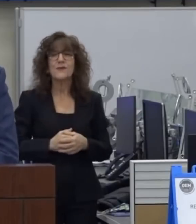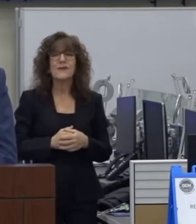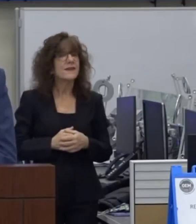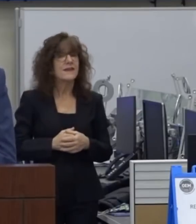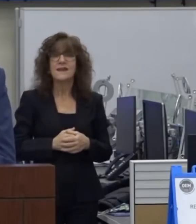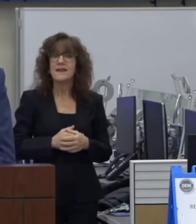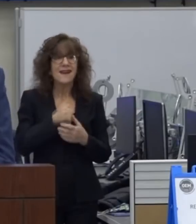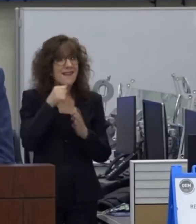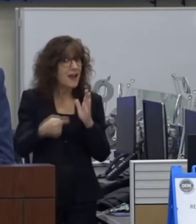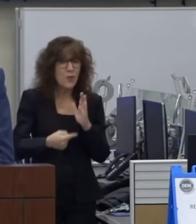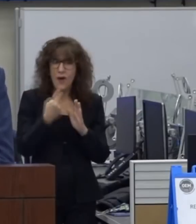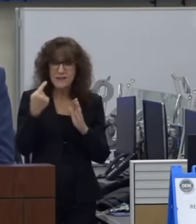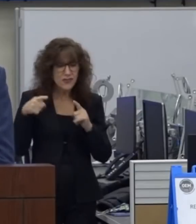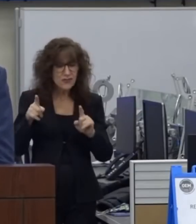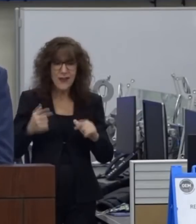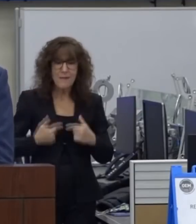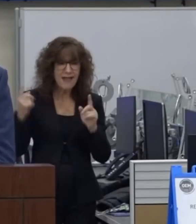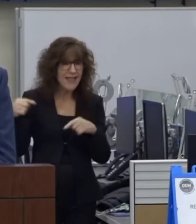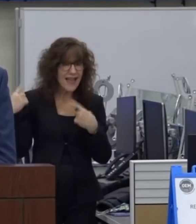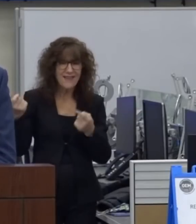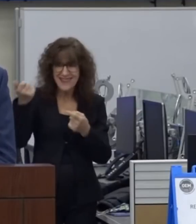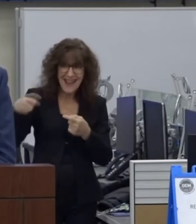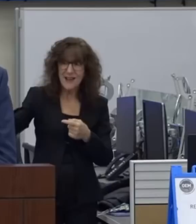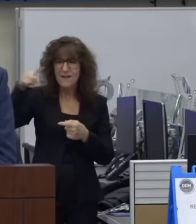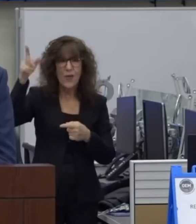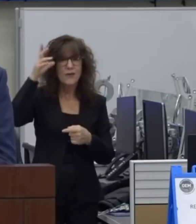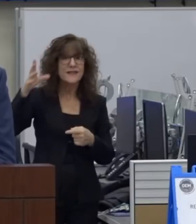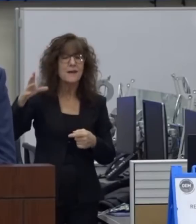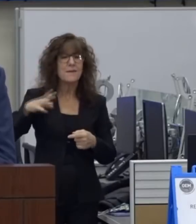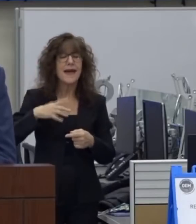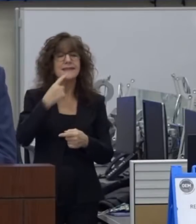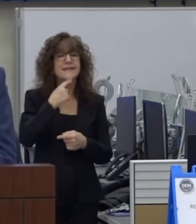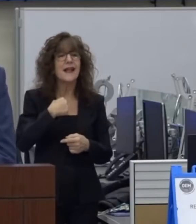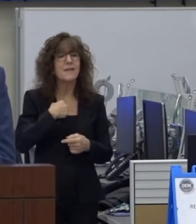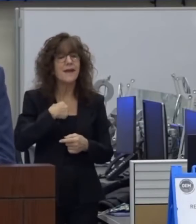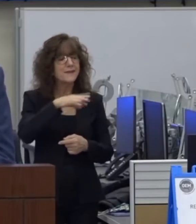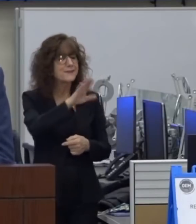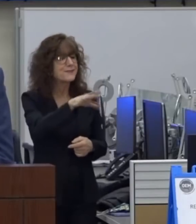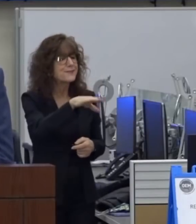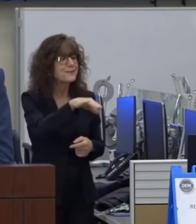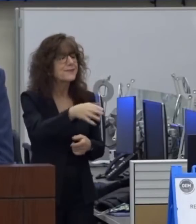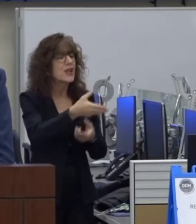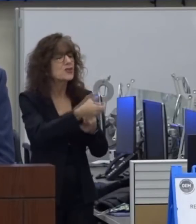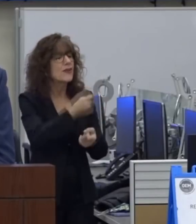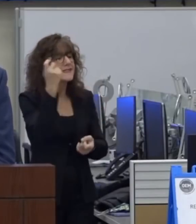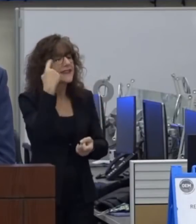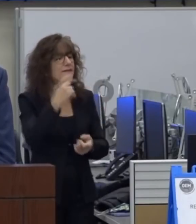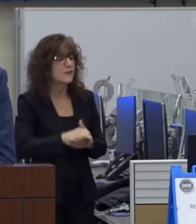not once in my lifetime did any of these men say to me, hey, trust in your government.